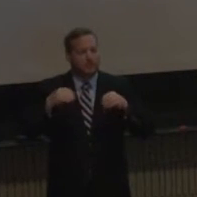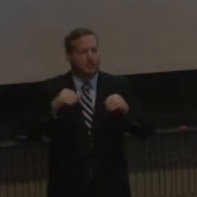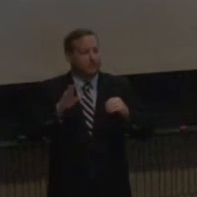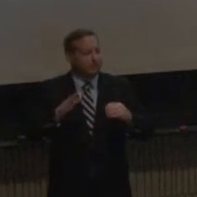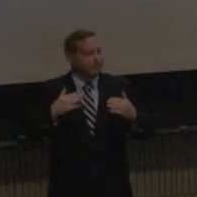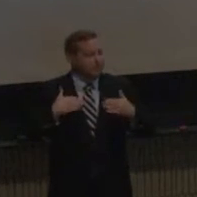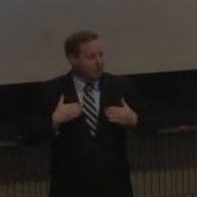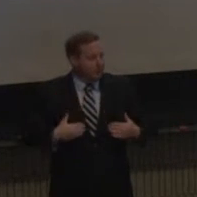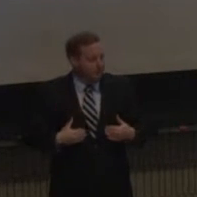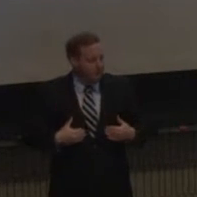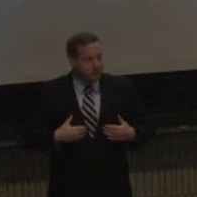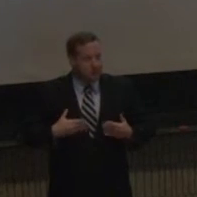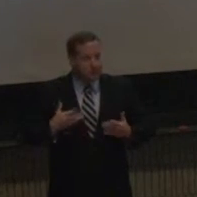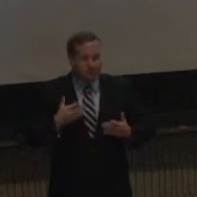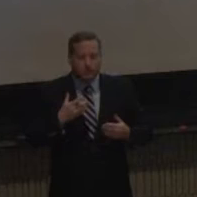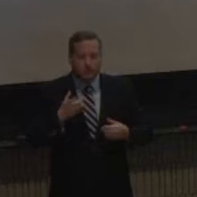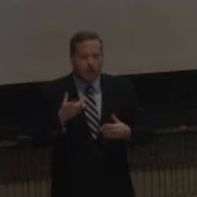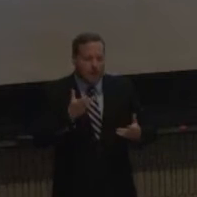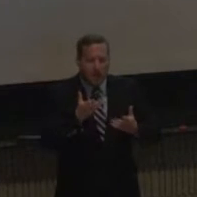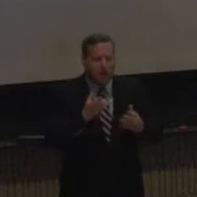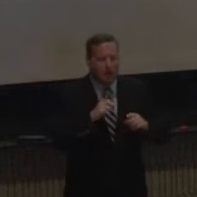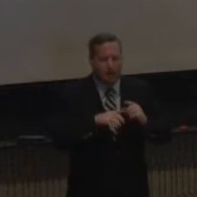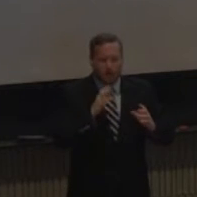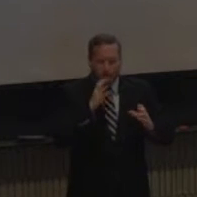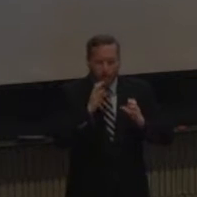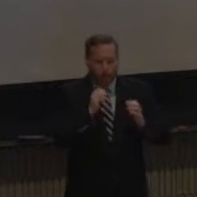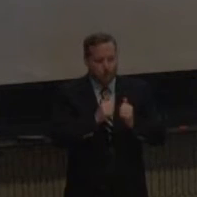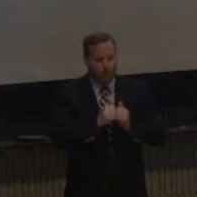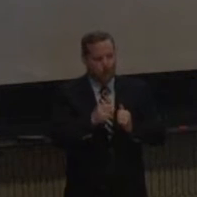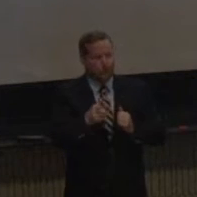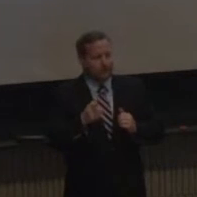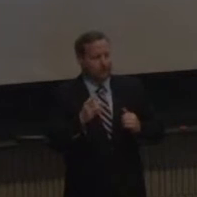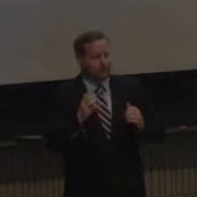investigation, they found that this was a deaf woman who was prostituting herself.